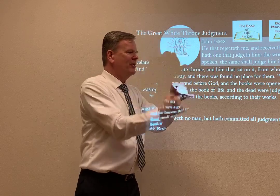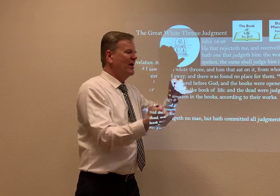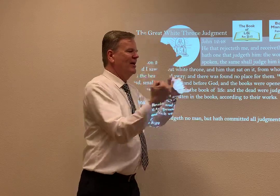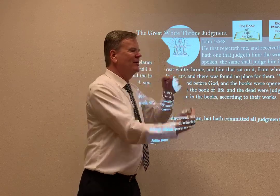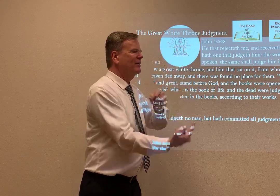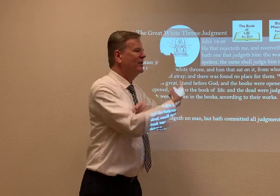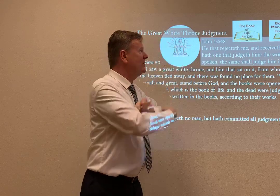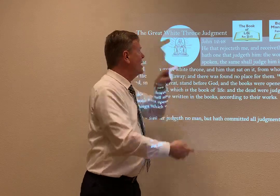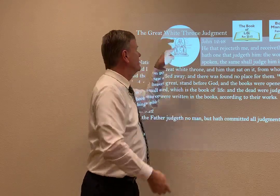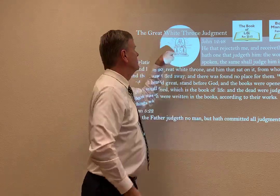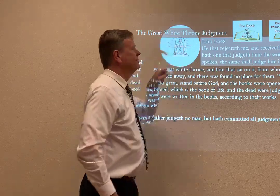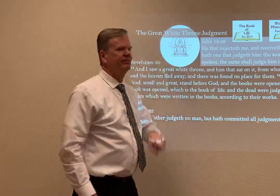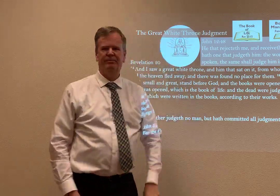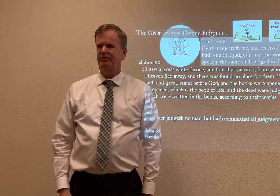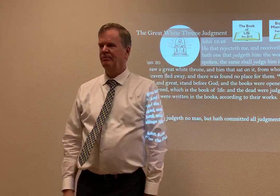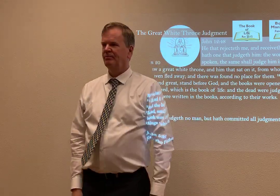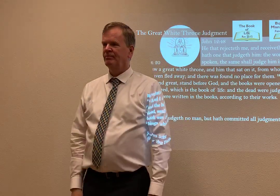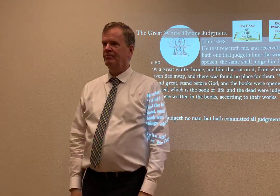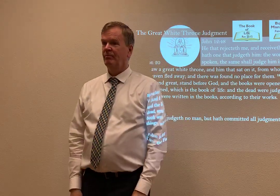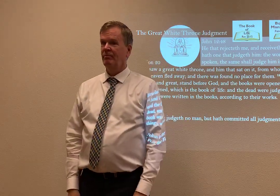the same shall judge him in the last day.